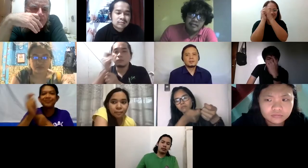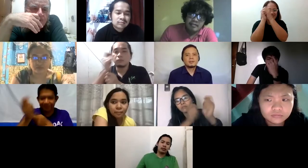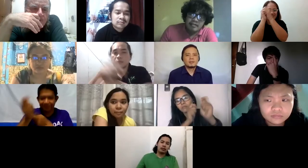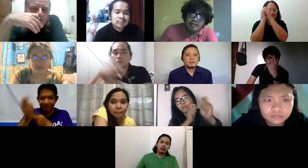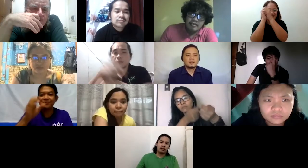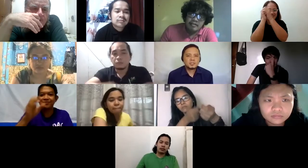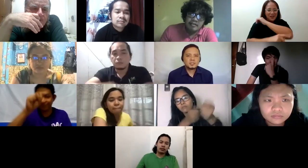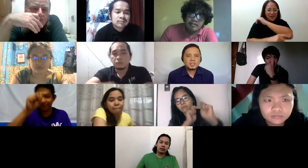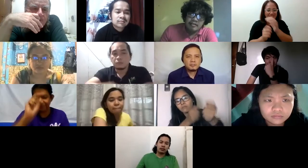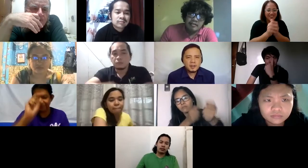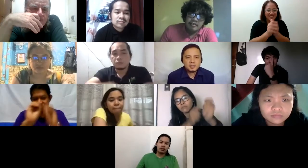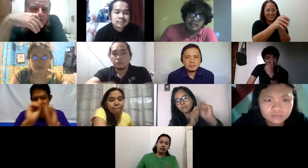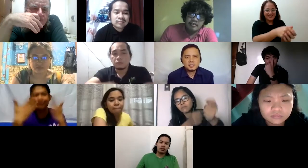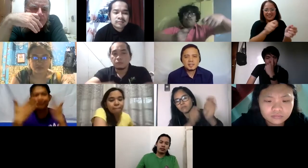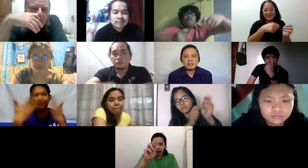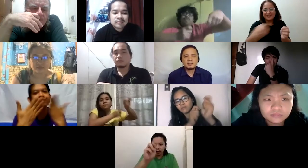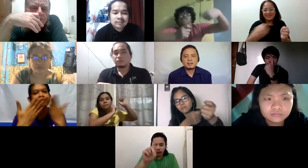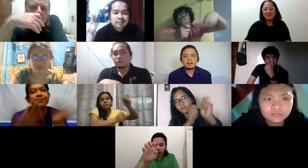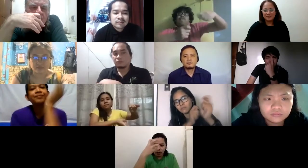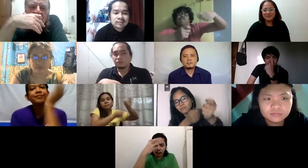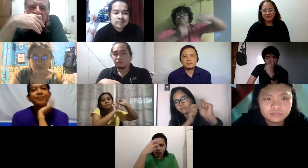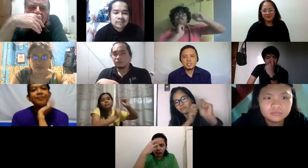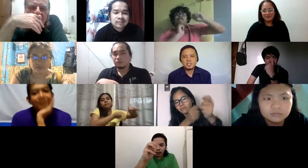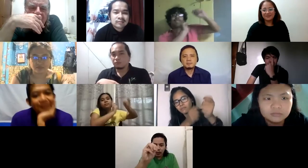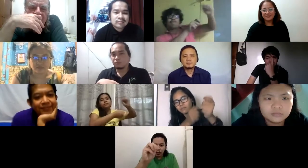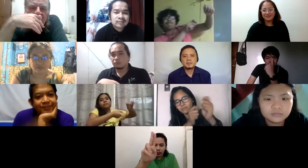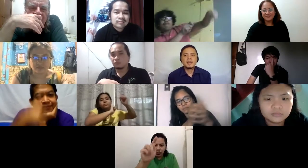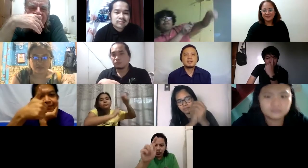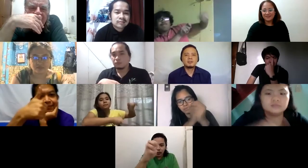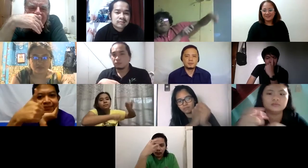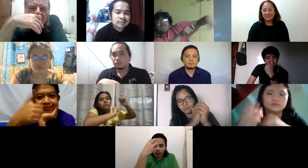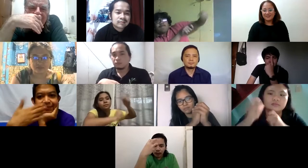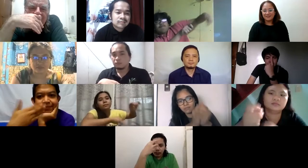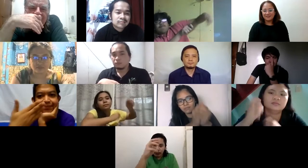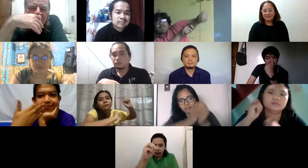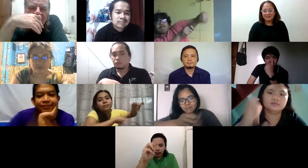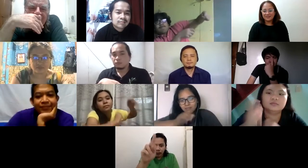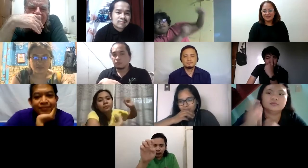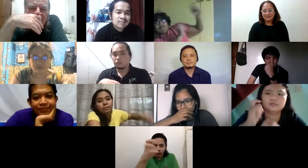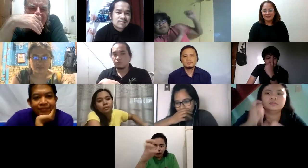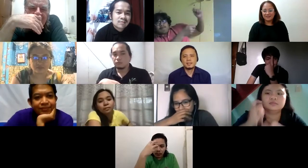Just clarifying the sign for fishing. Thank you. Yeah. Thank you.